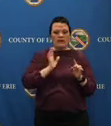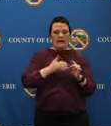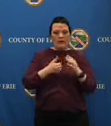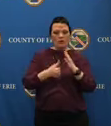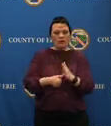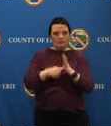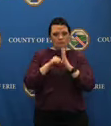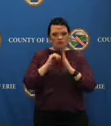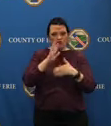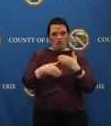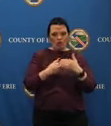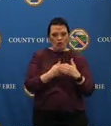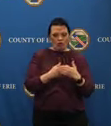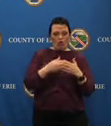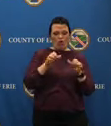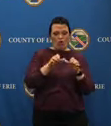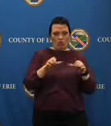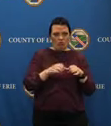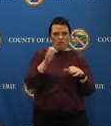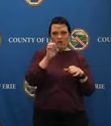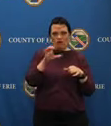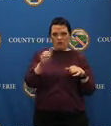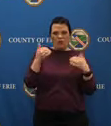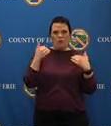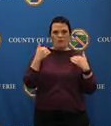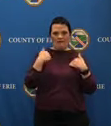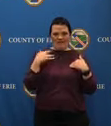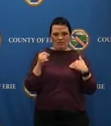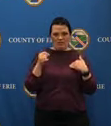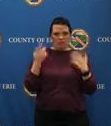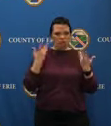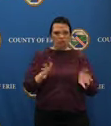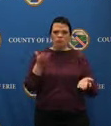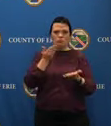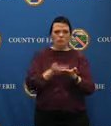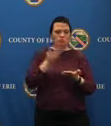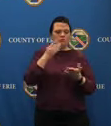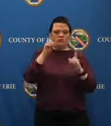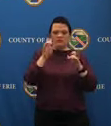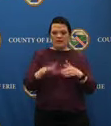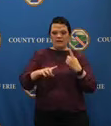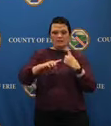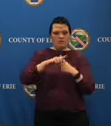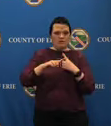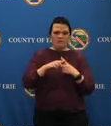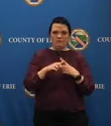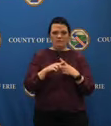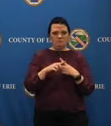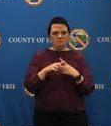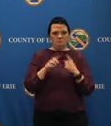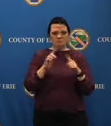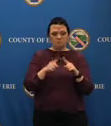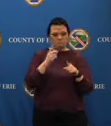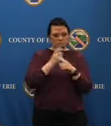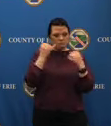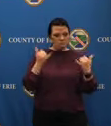that all areas of Erie County have it. We've got proof of that from tests that have tested positive. But right now, we're looking